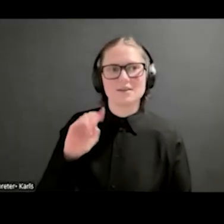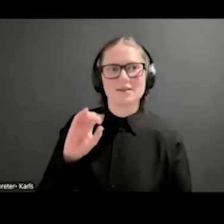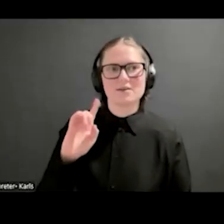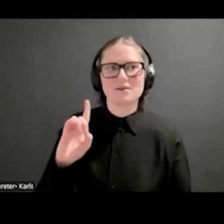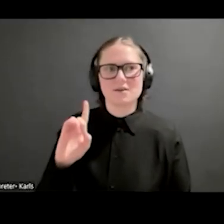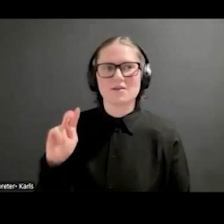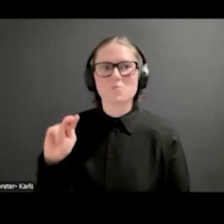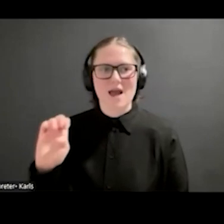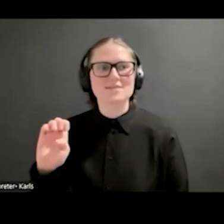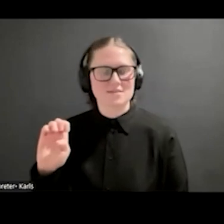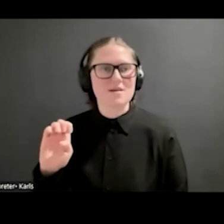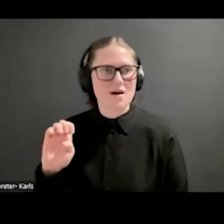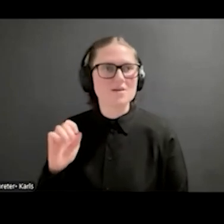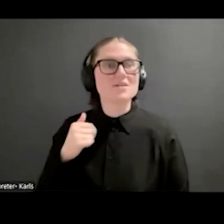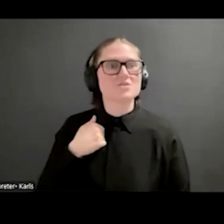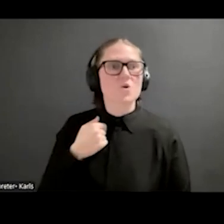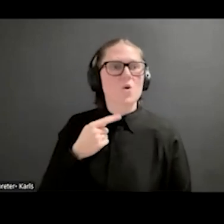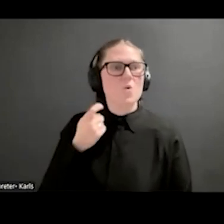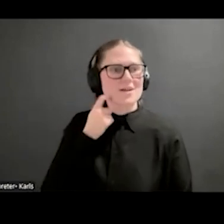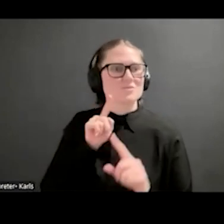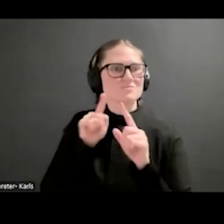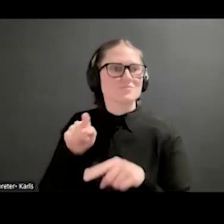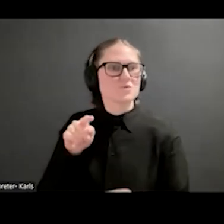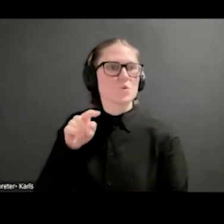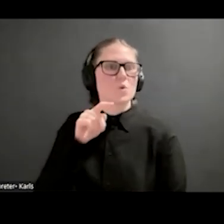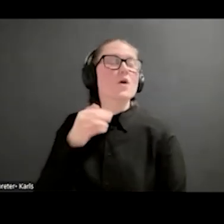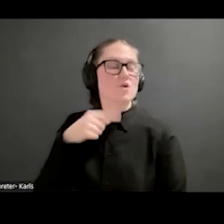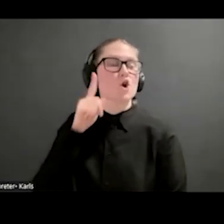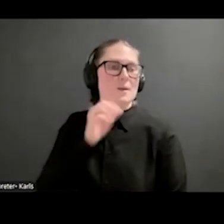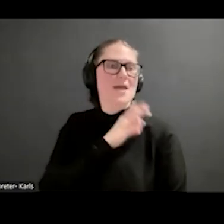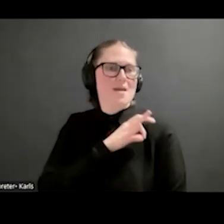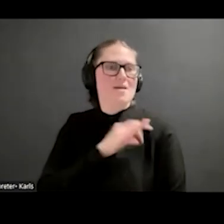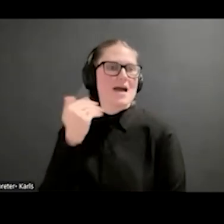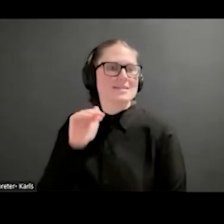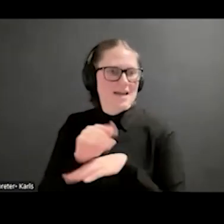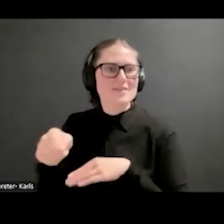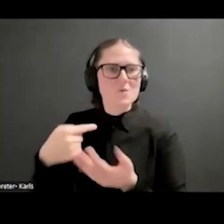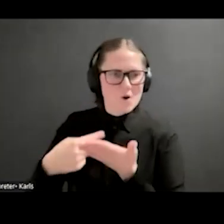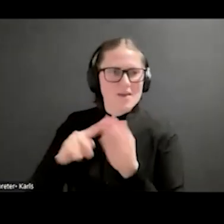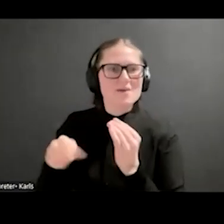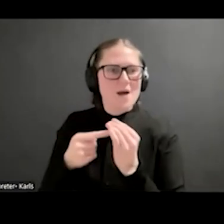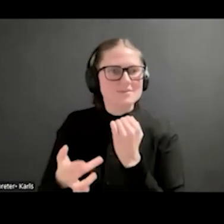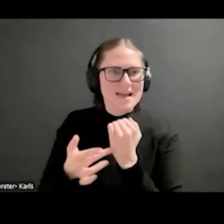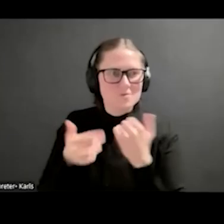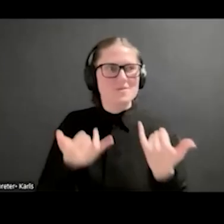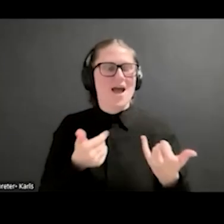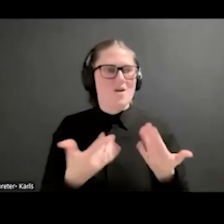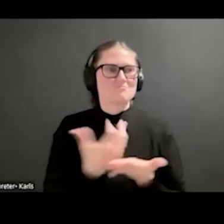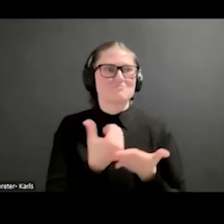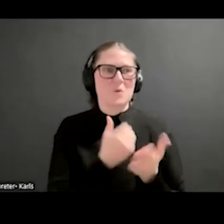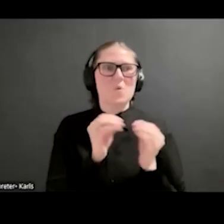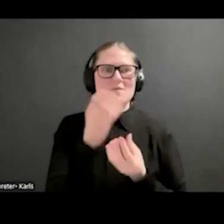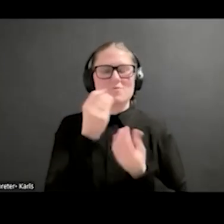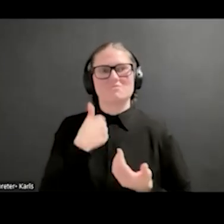a group in Maine last night, that was kind of also talking about tech. So this is a bit more information. So I appreciate